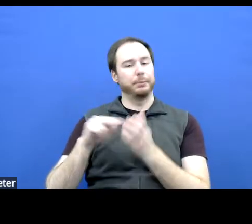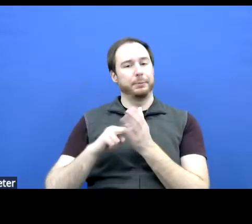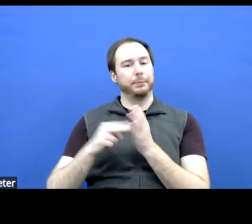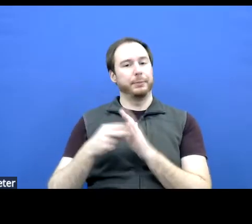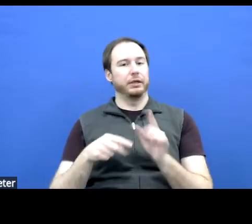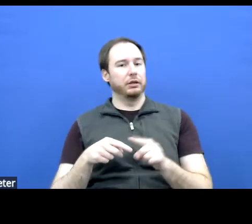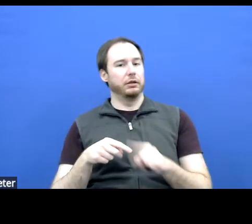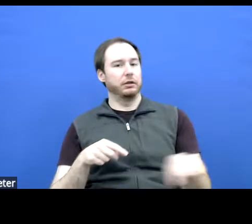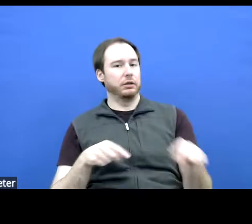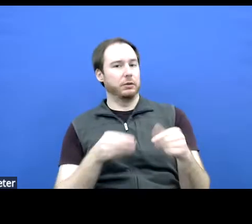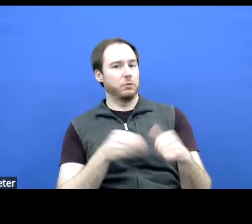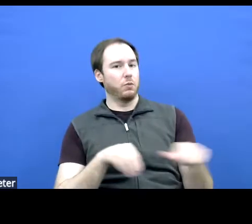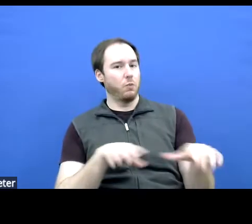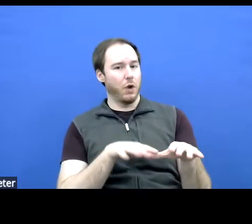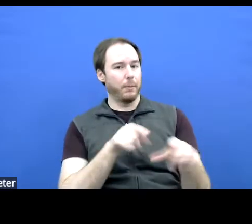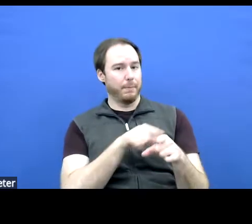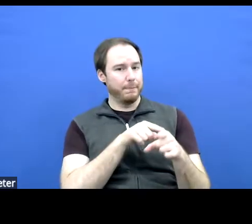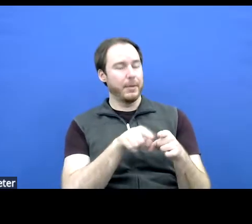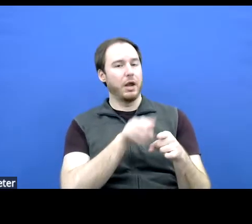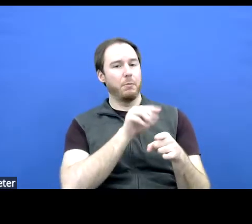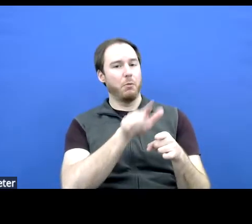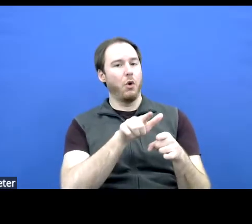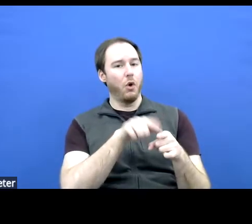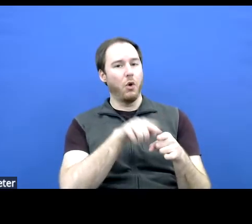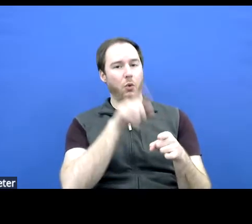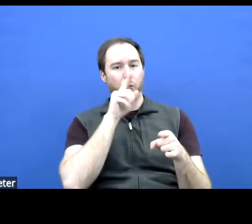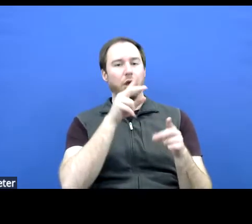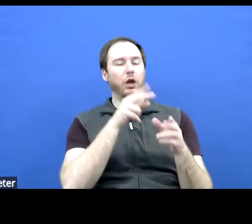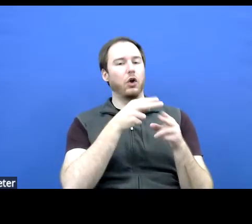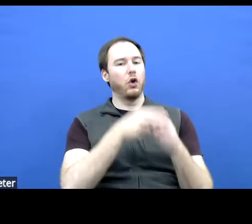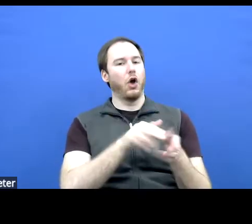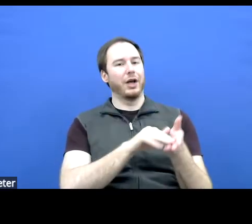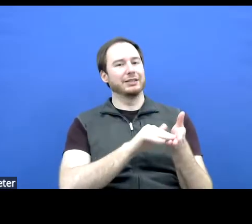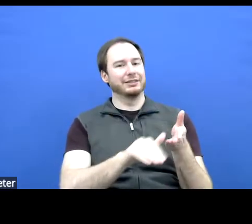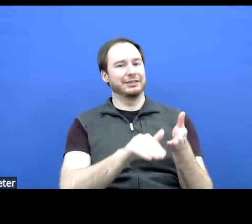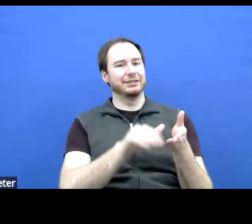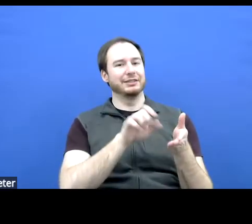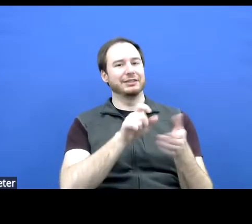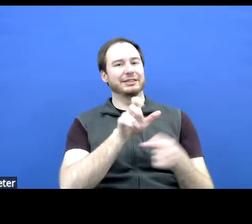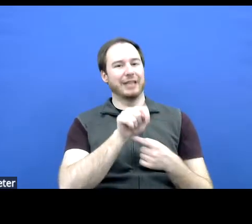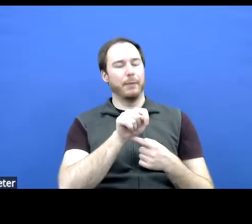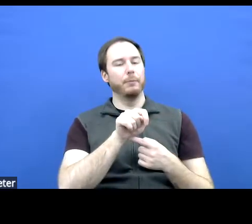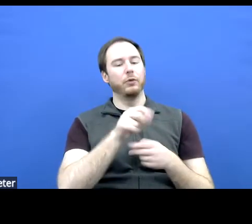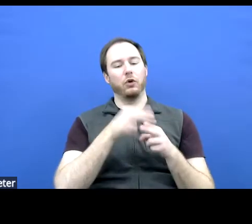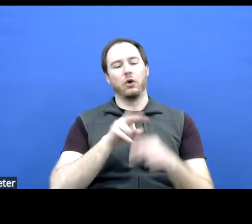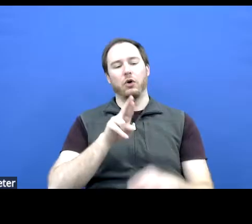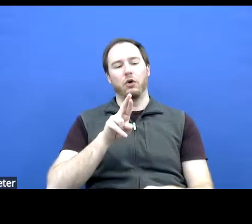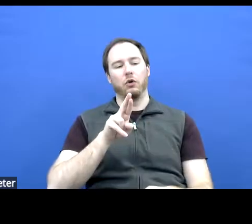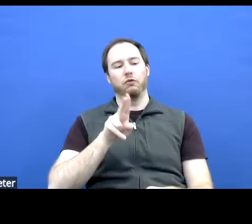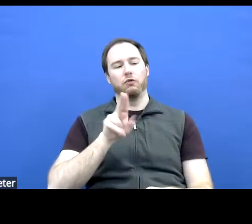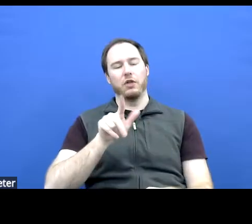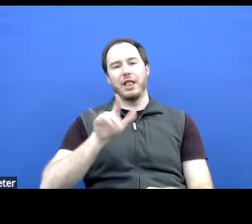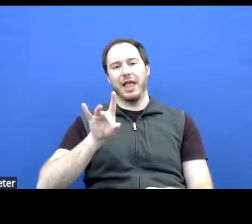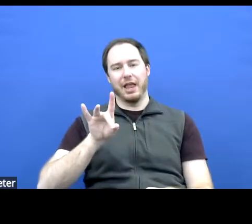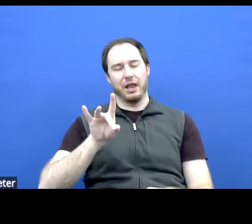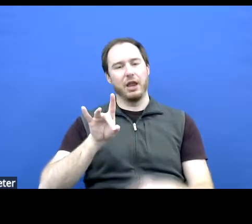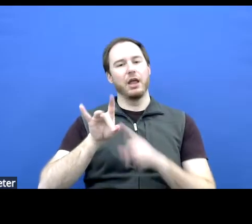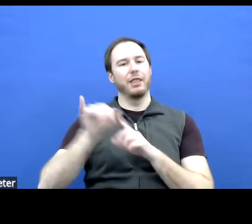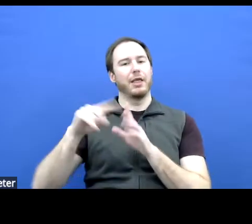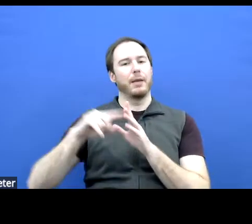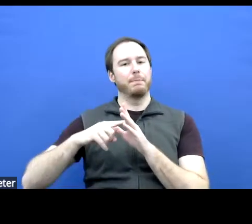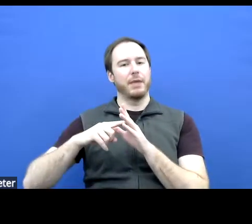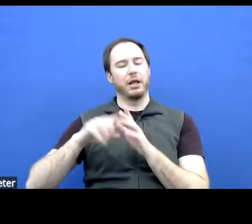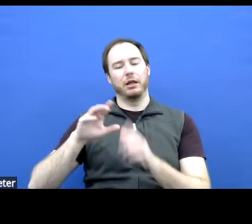properties, the main mall parcels will go to exempt, which is roll 8. As pilot currently, to